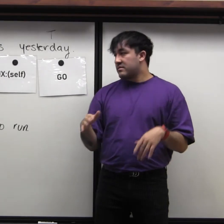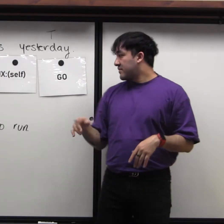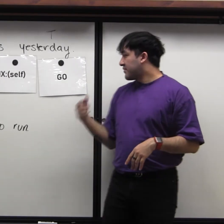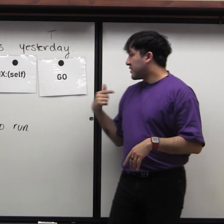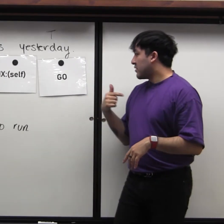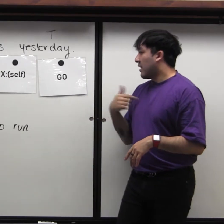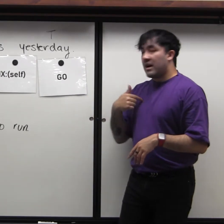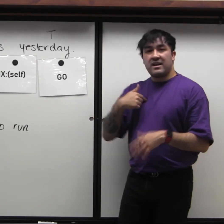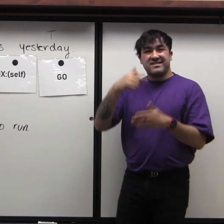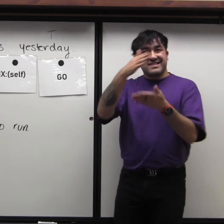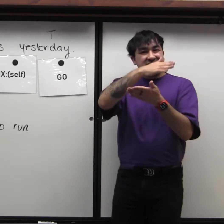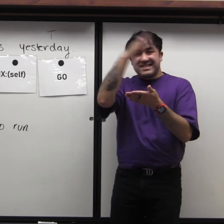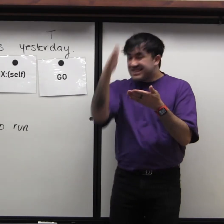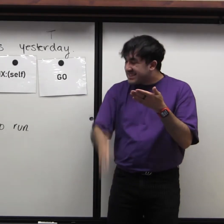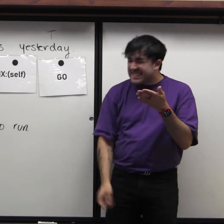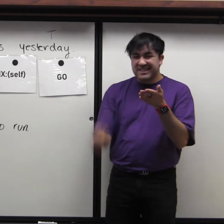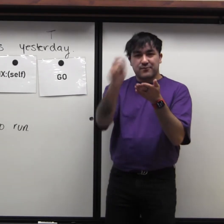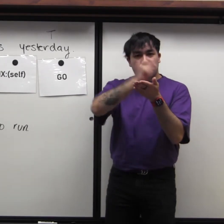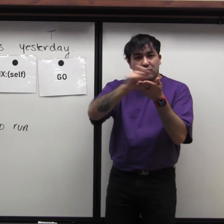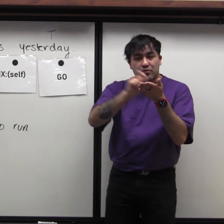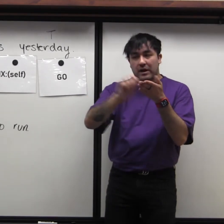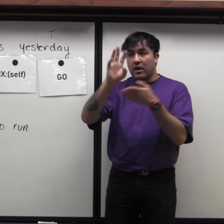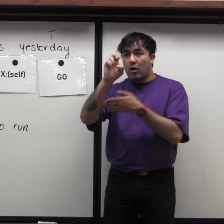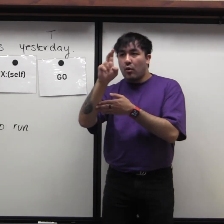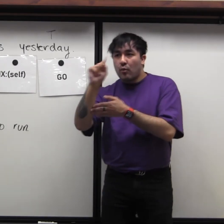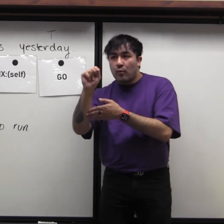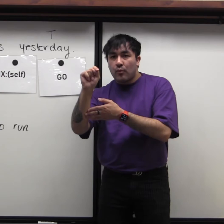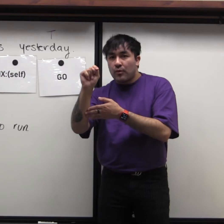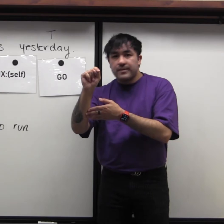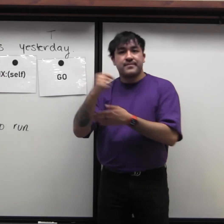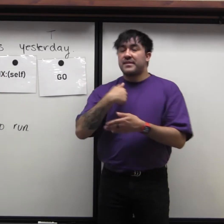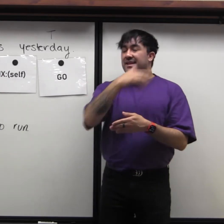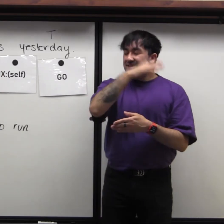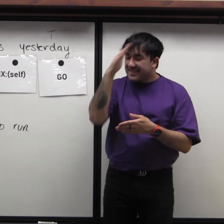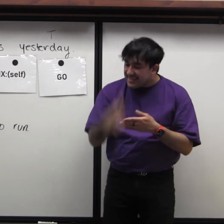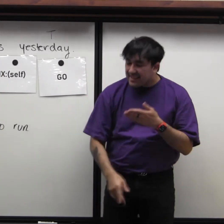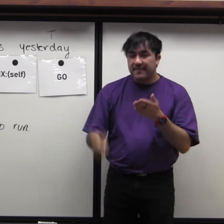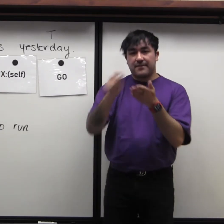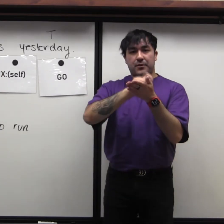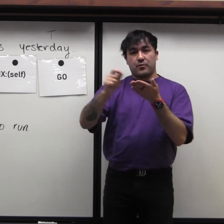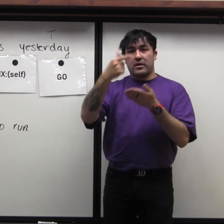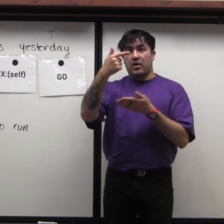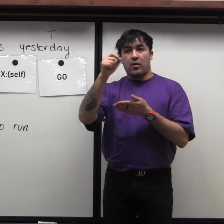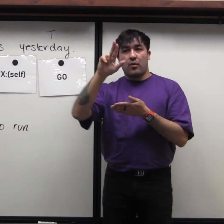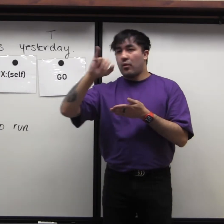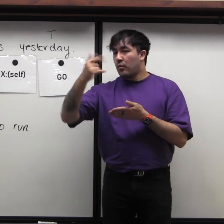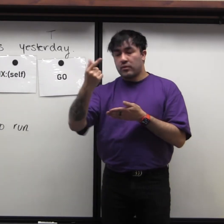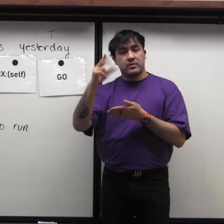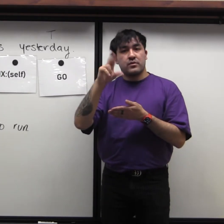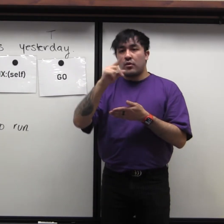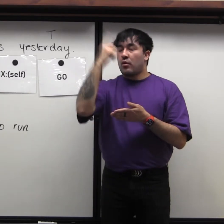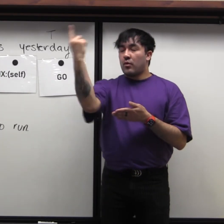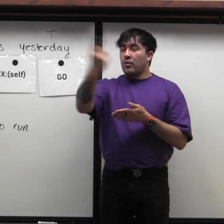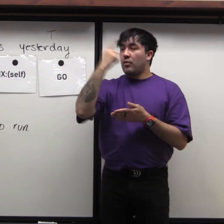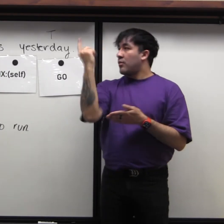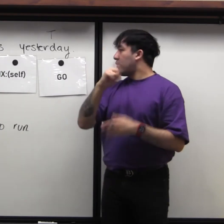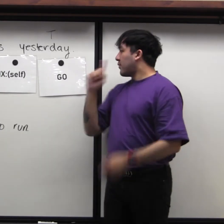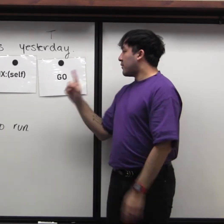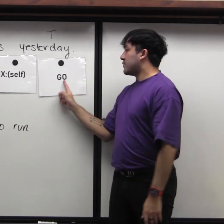only want to think of one word whenever I want to sign the sign for go, went, going. So I never write going or went. I always